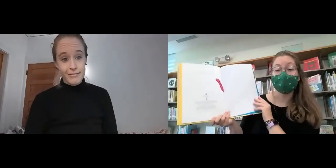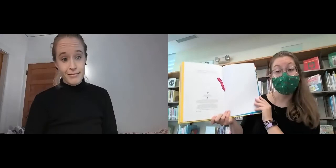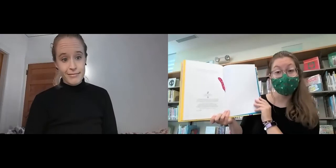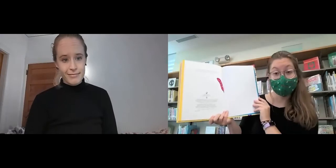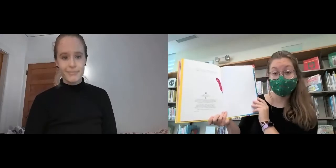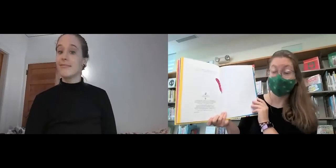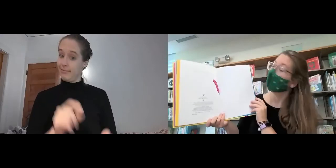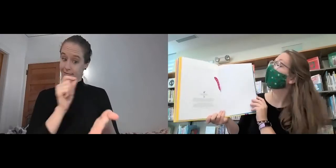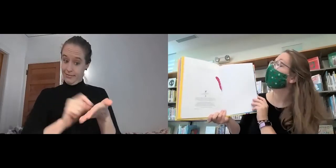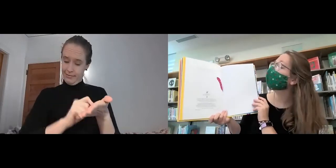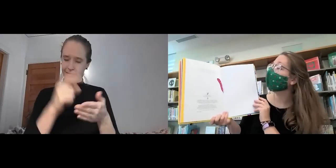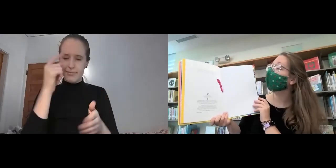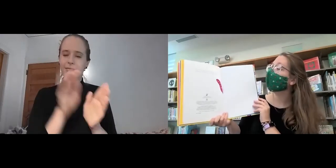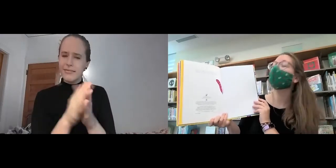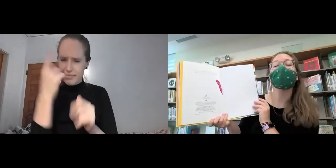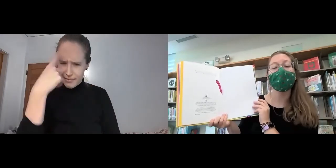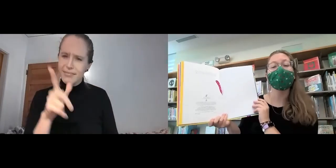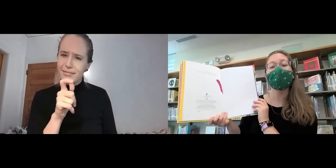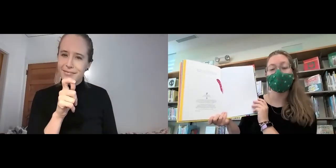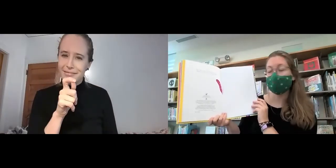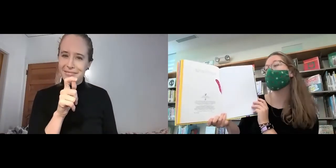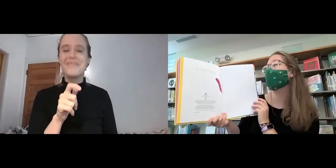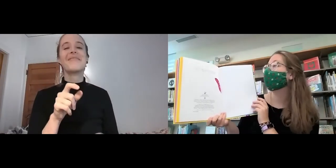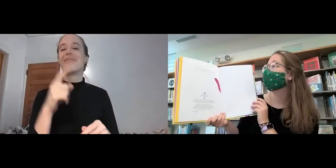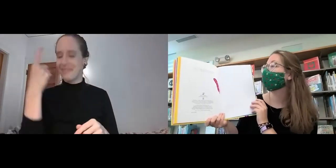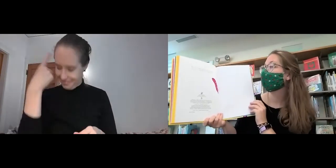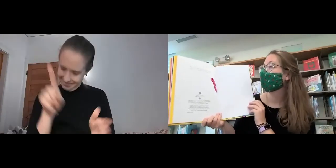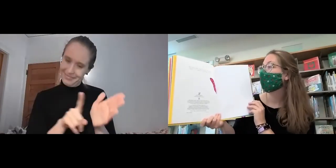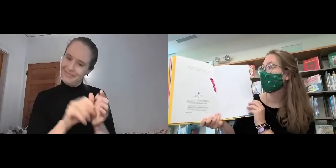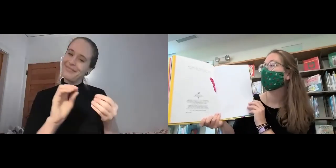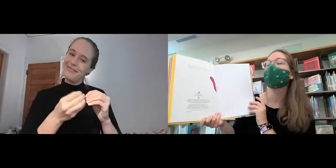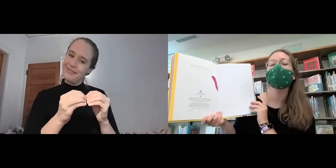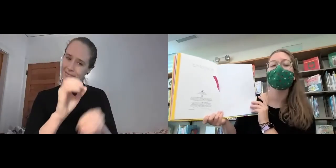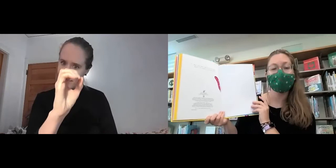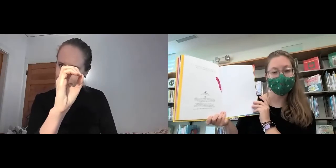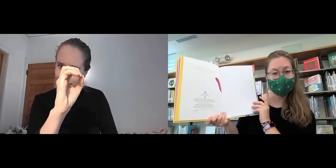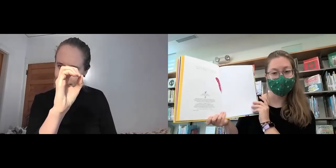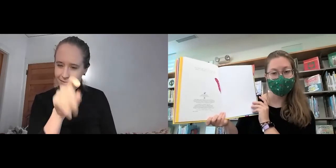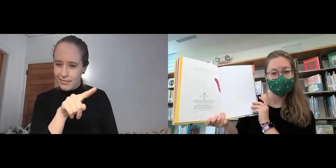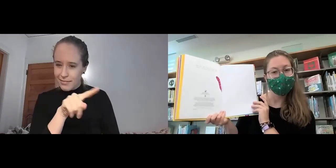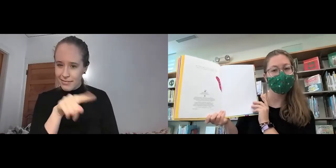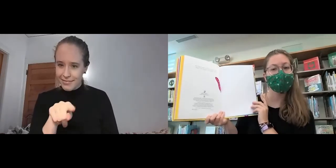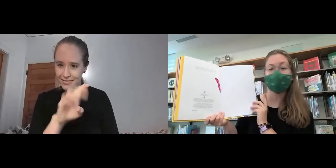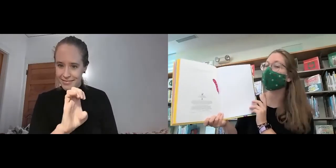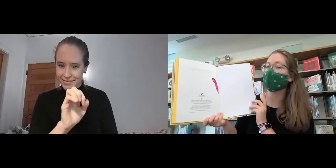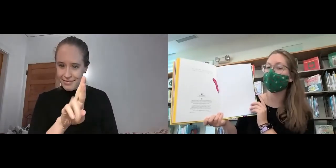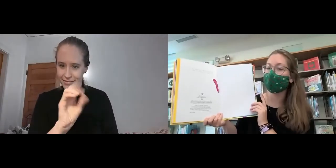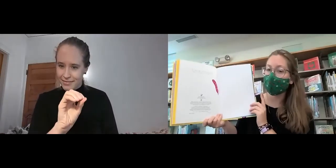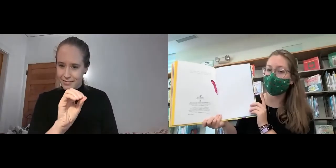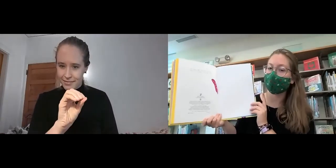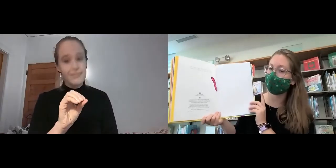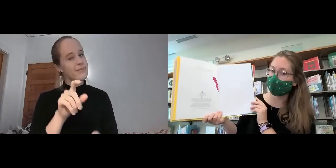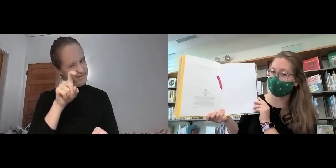And this book is dedicated to Worm Zero, who should be at the start